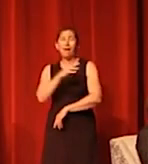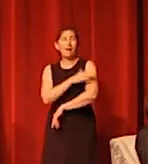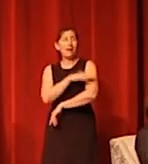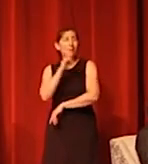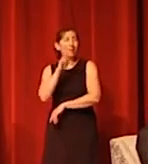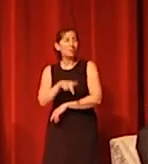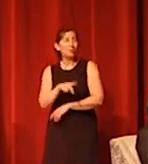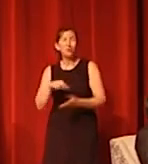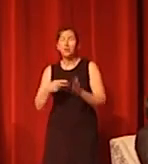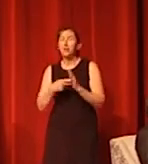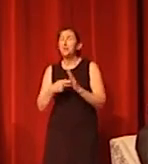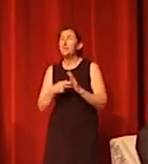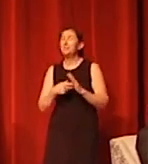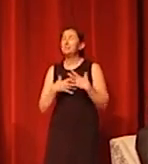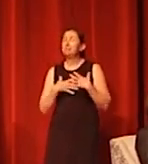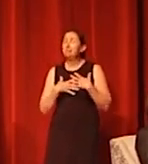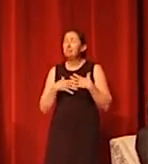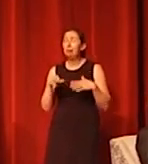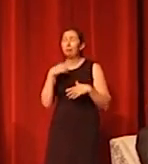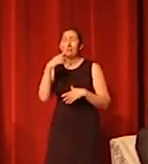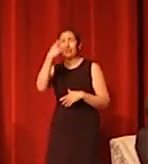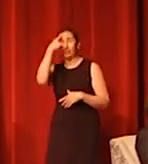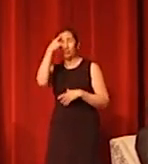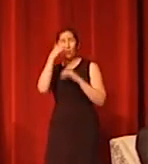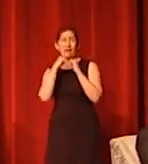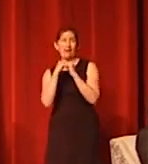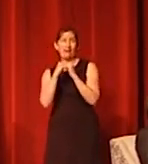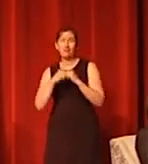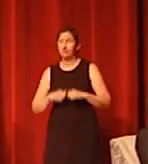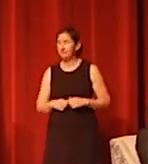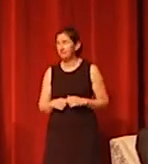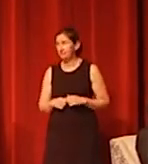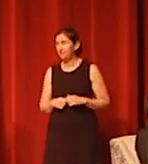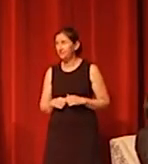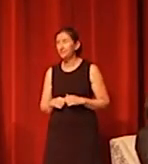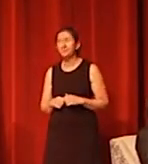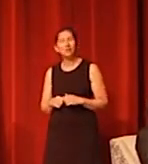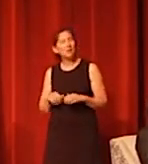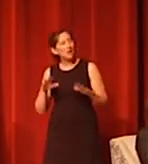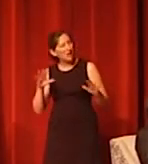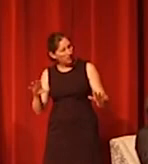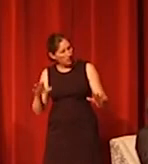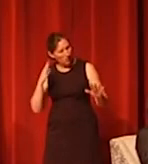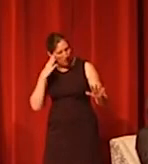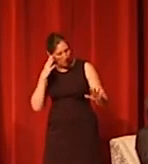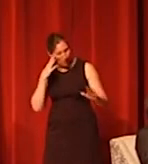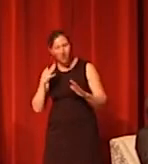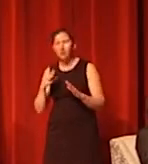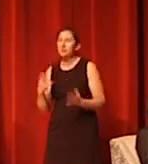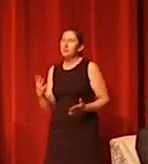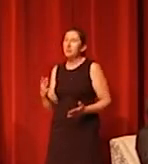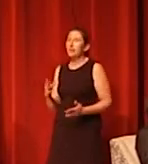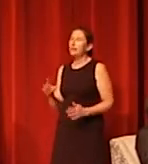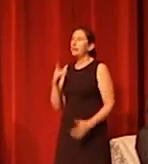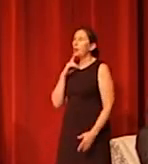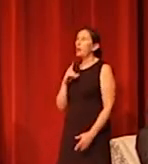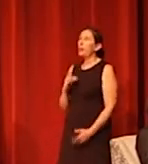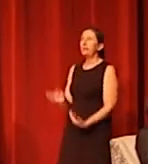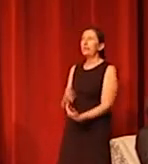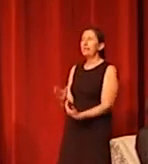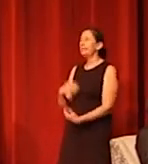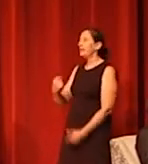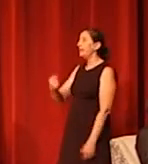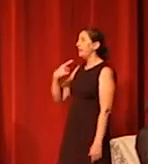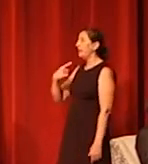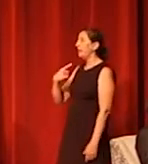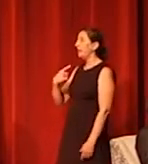health. So there's lots of things we can do. They're not always easy. I know it's easier to take a in some ways it's easier to take a pill than to do all the things we know